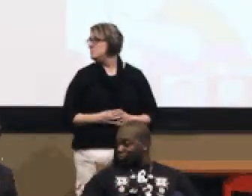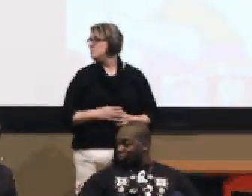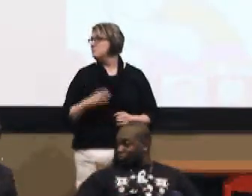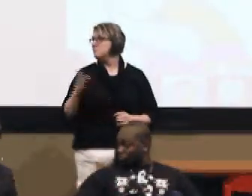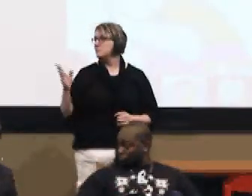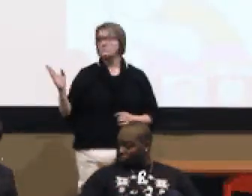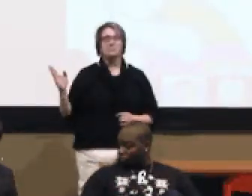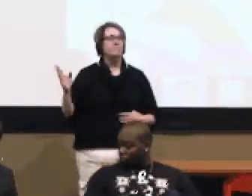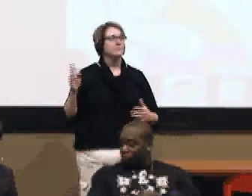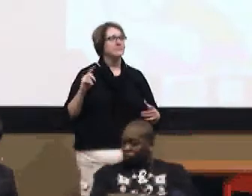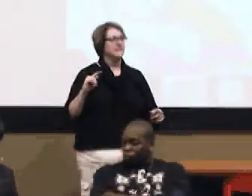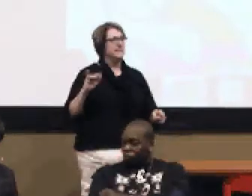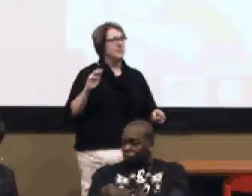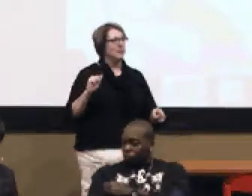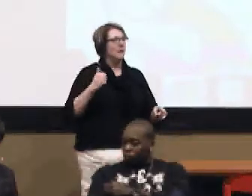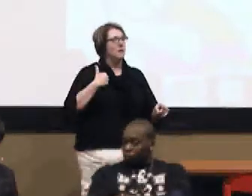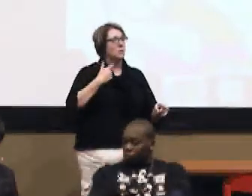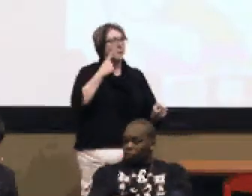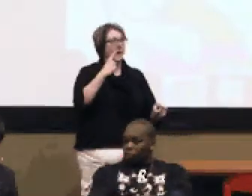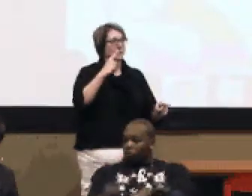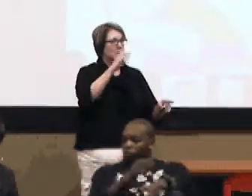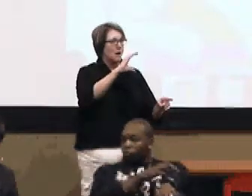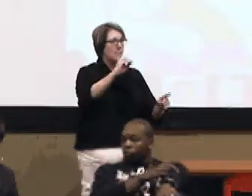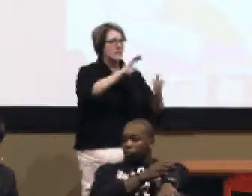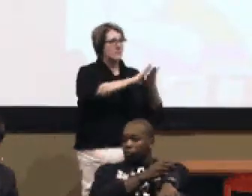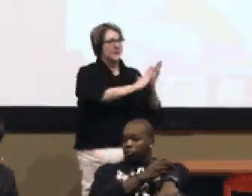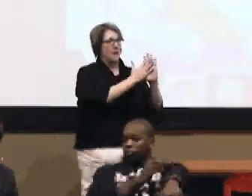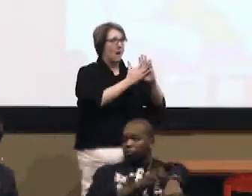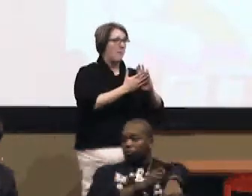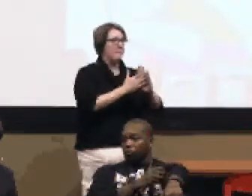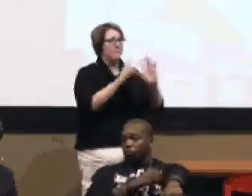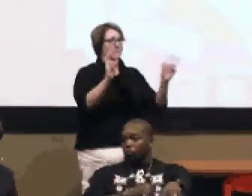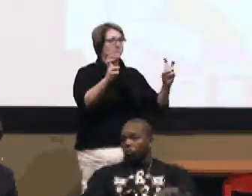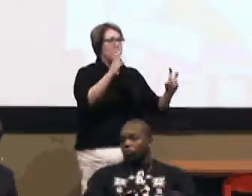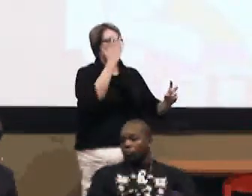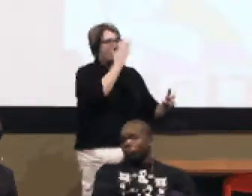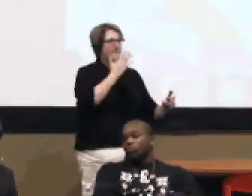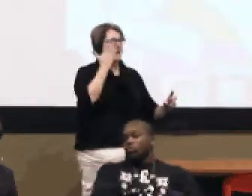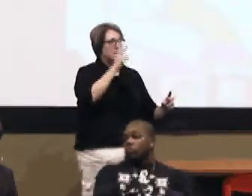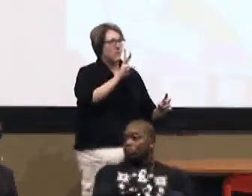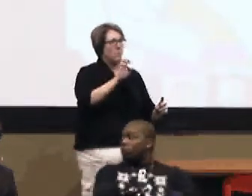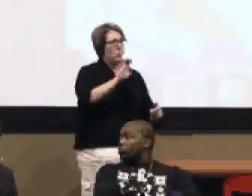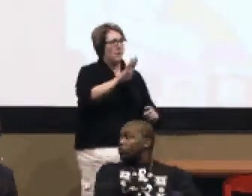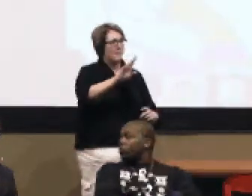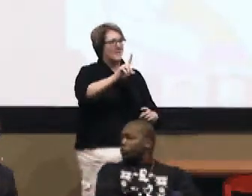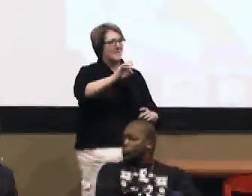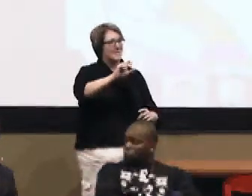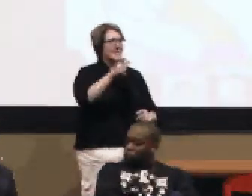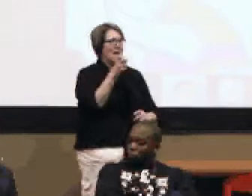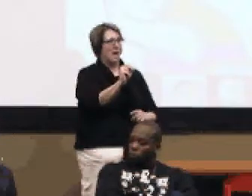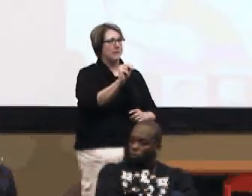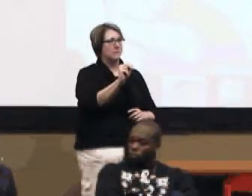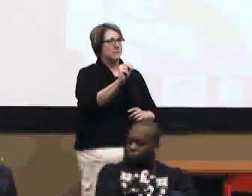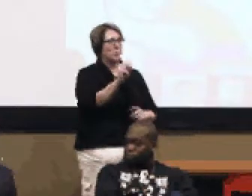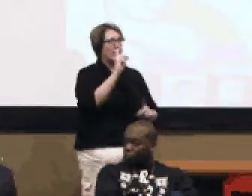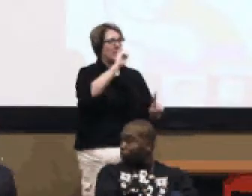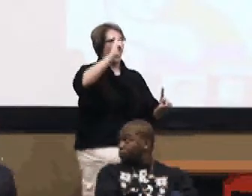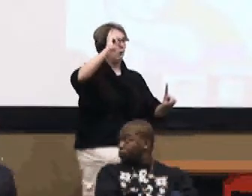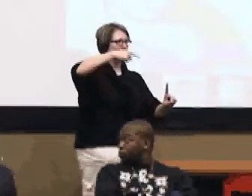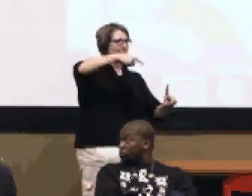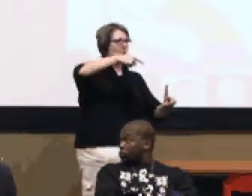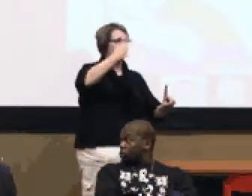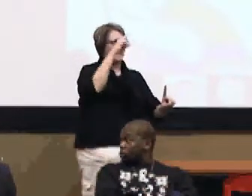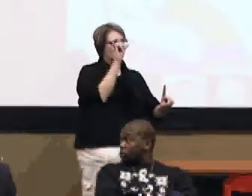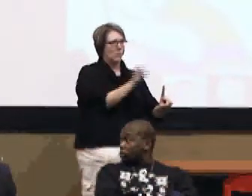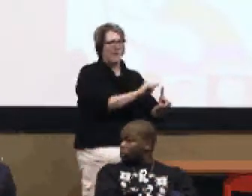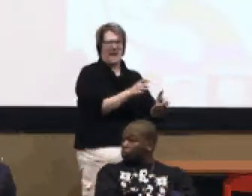So one question came across Twitter. When companies become the face of web design, clothing, etc., so they become like the pinnacle of that, how do you